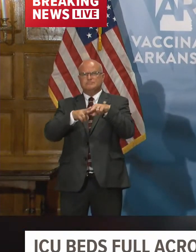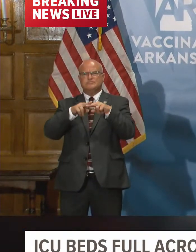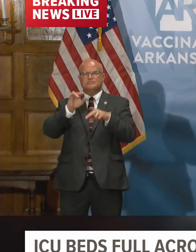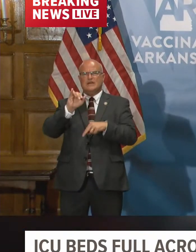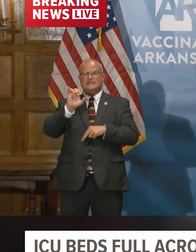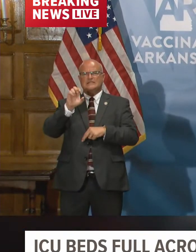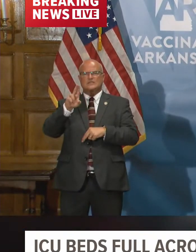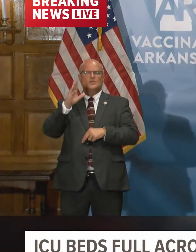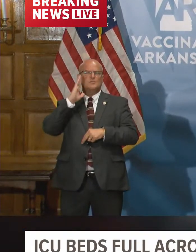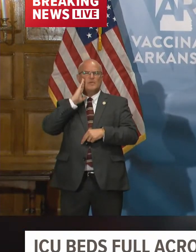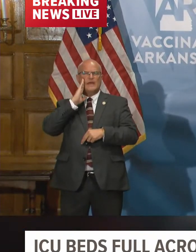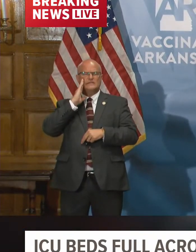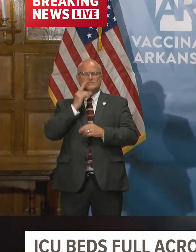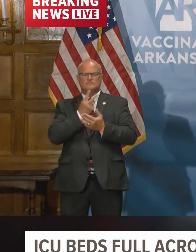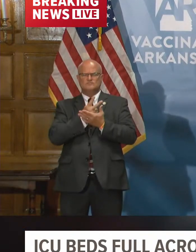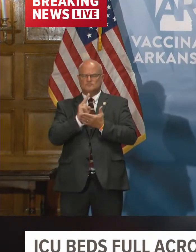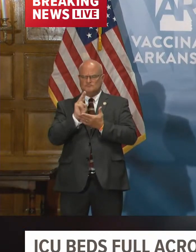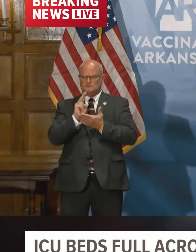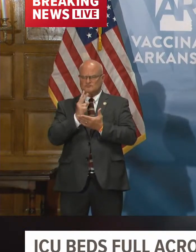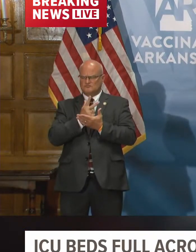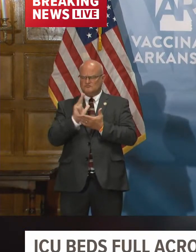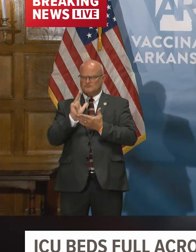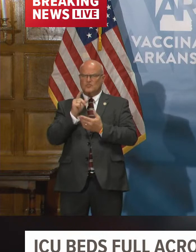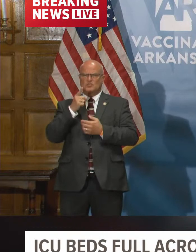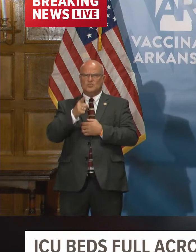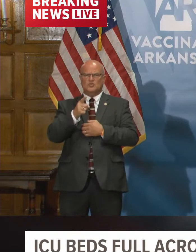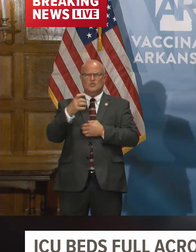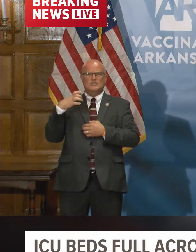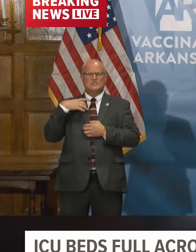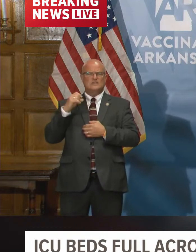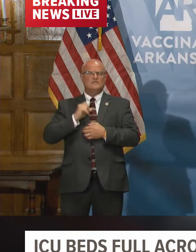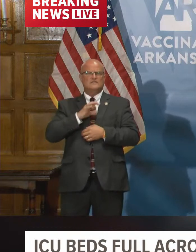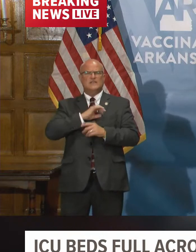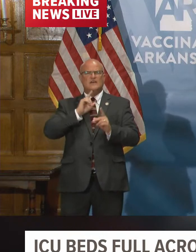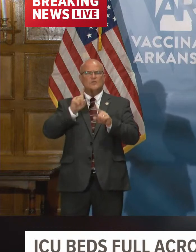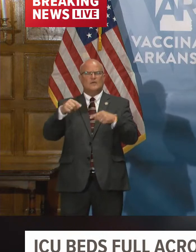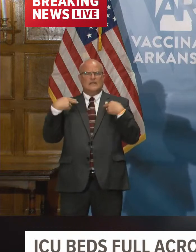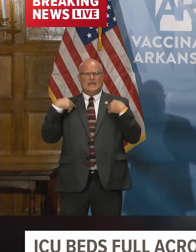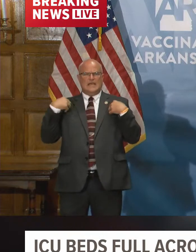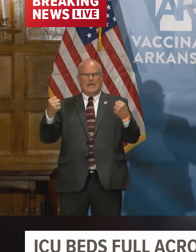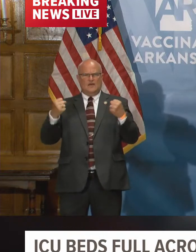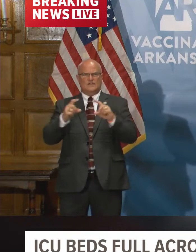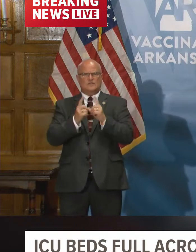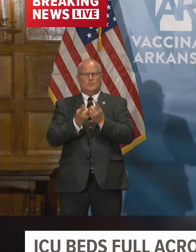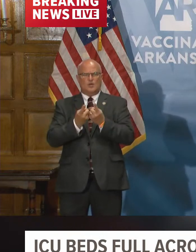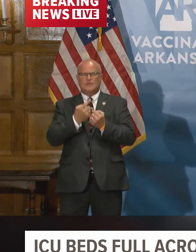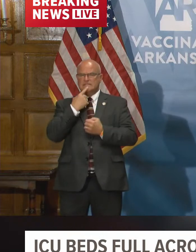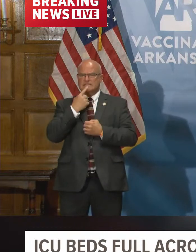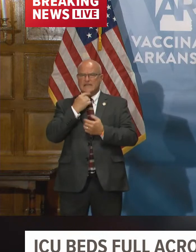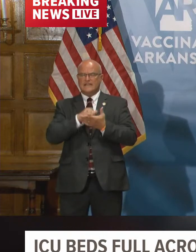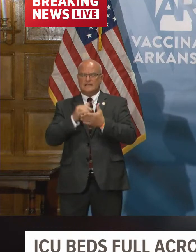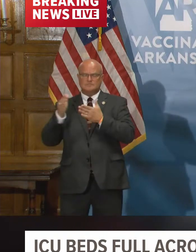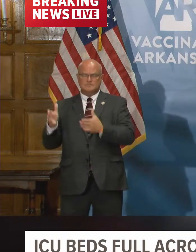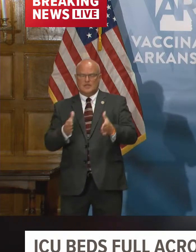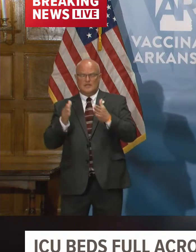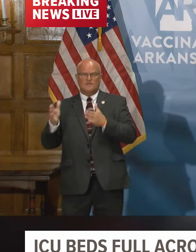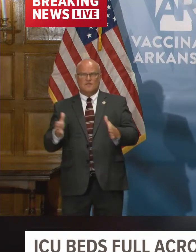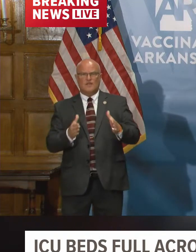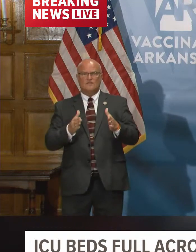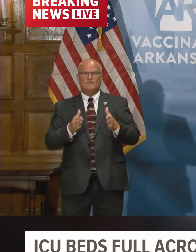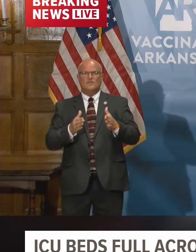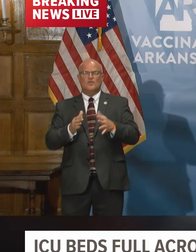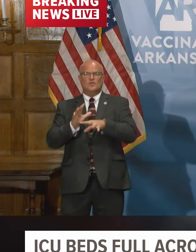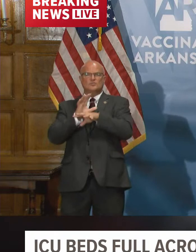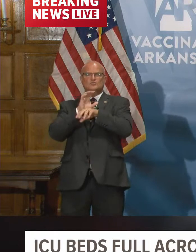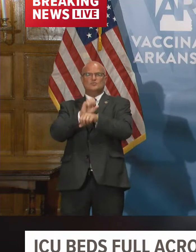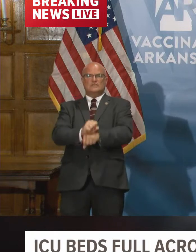beds. A couple of weeks ago, you and I think the Chief of Staff over at the Health Department said that plans were in the work for additional staffing